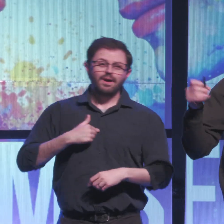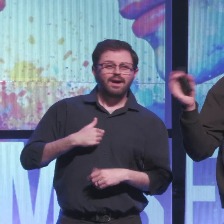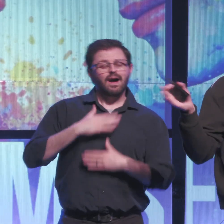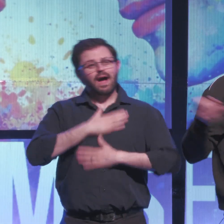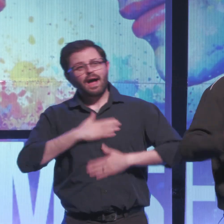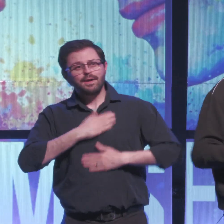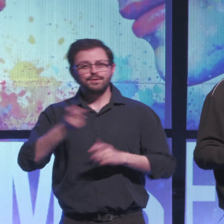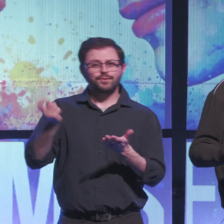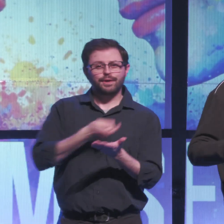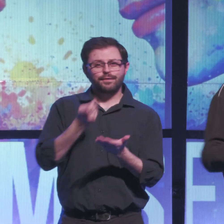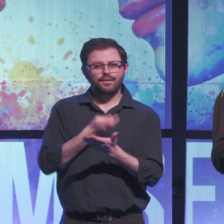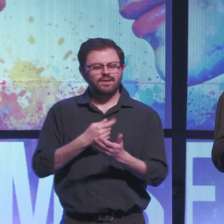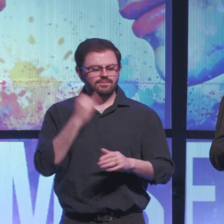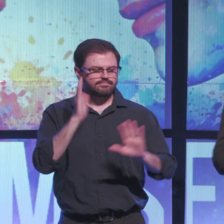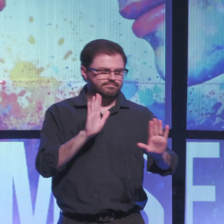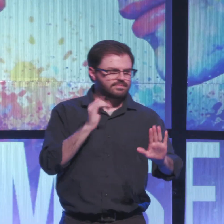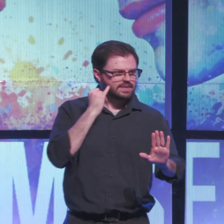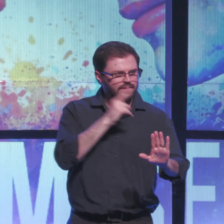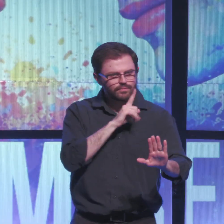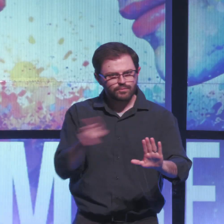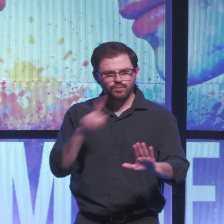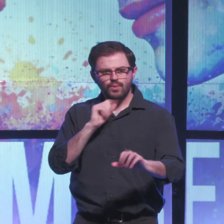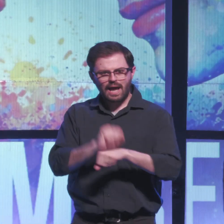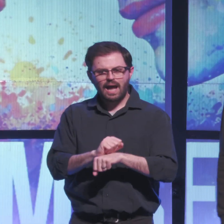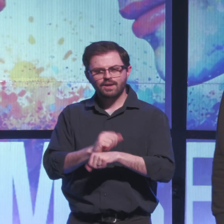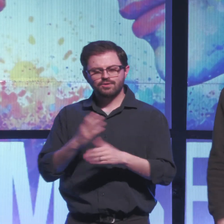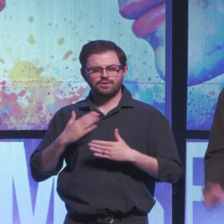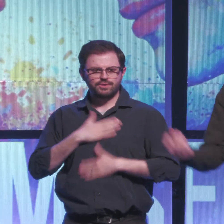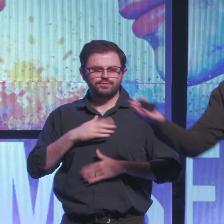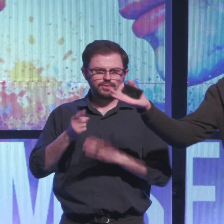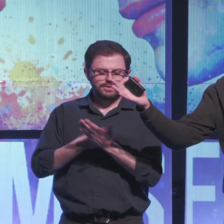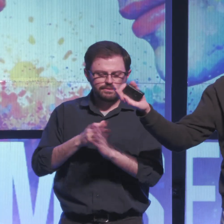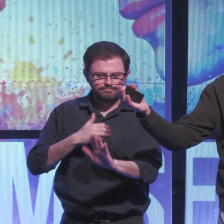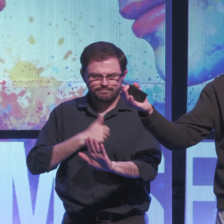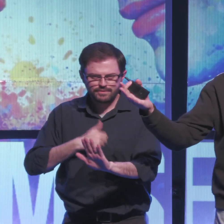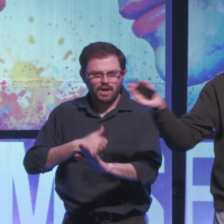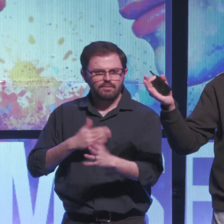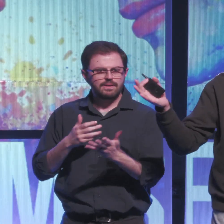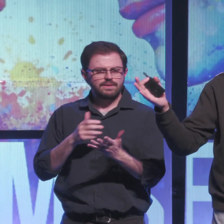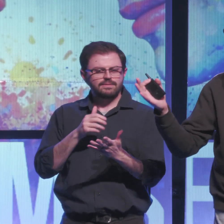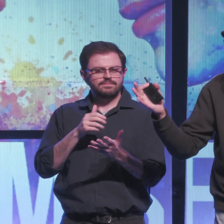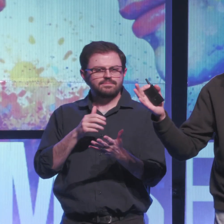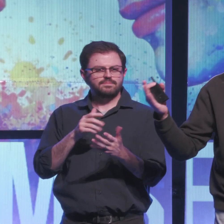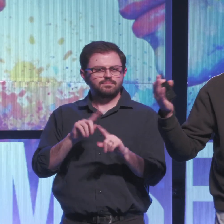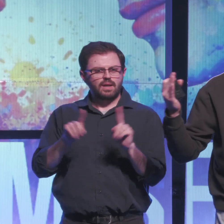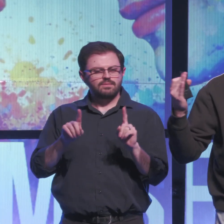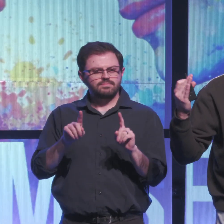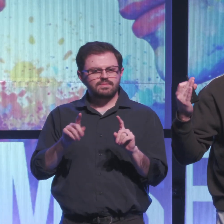sorry. I did for a long time. It's fine. What do you like to do on a nice sunny day?